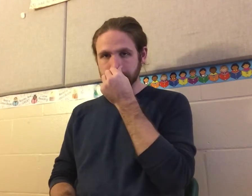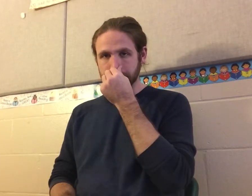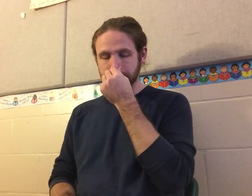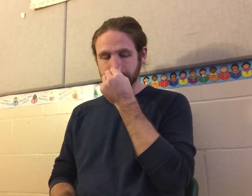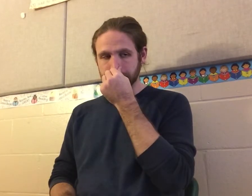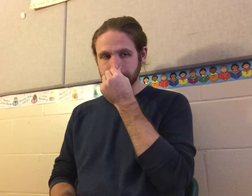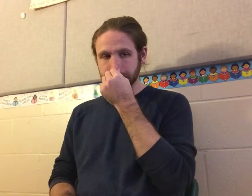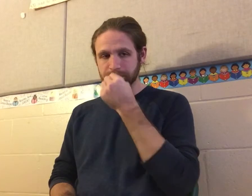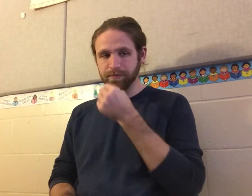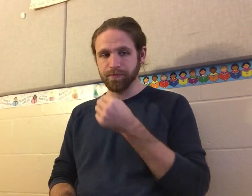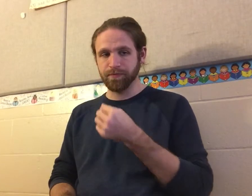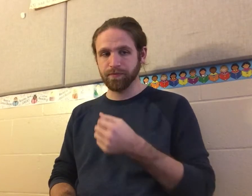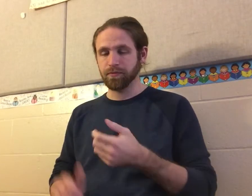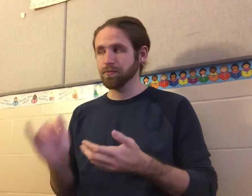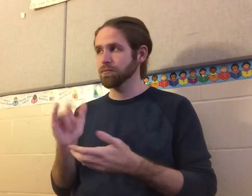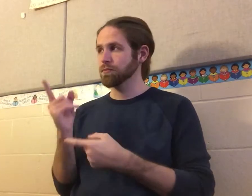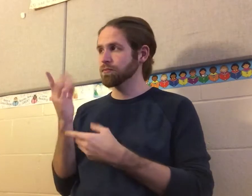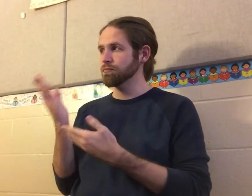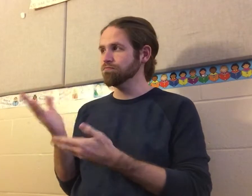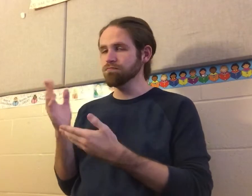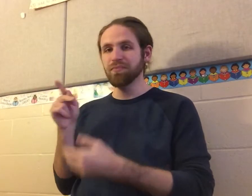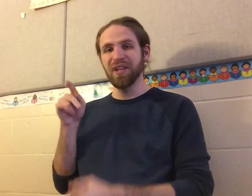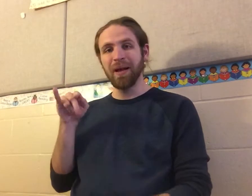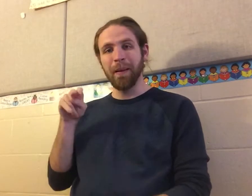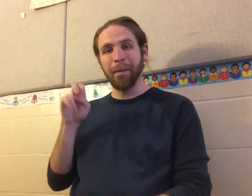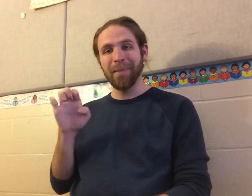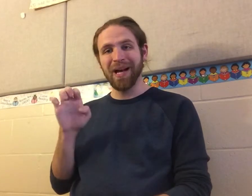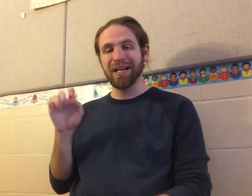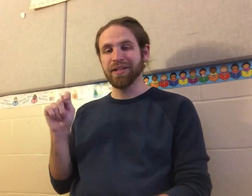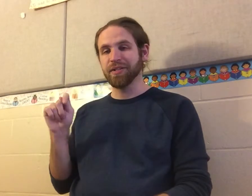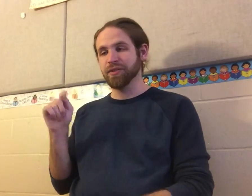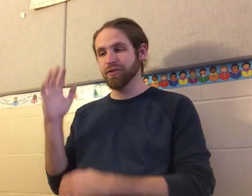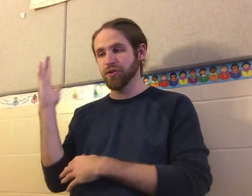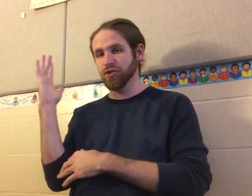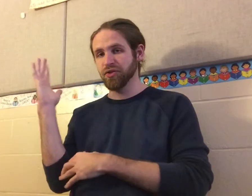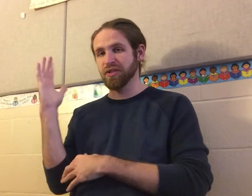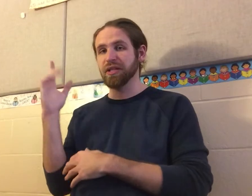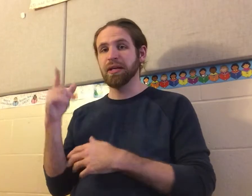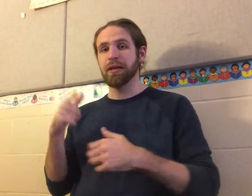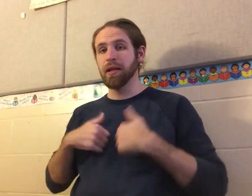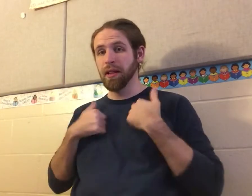Many, like these pine trees, are host to a variety of bark beetles.